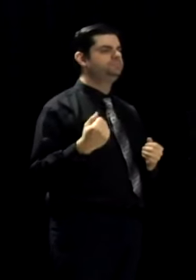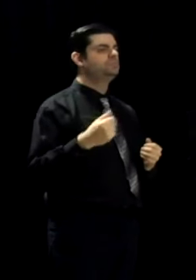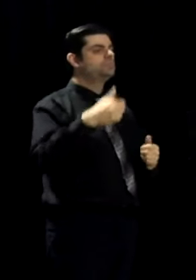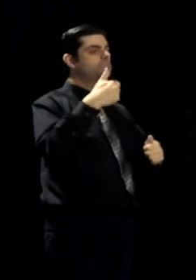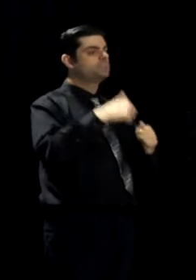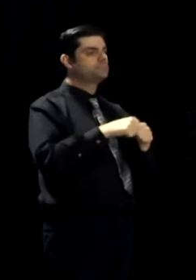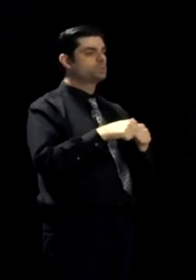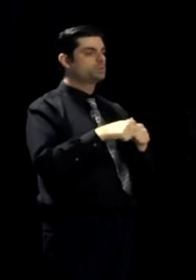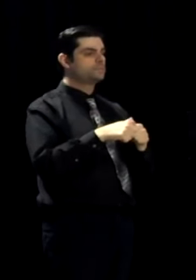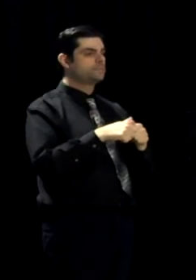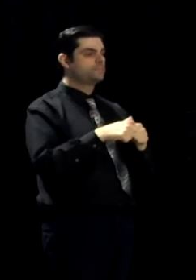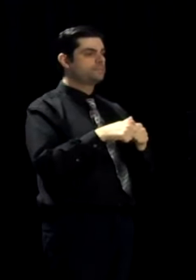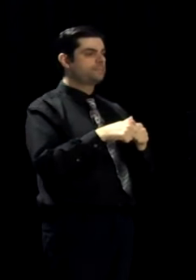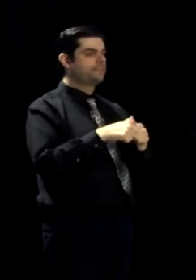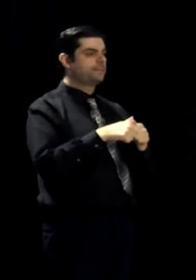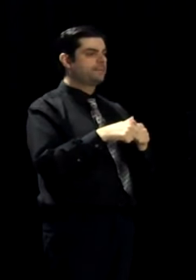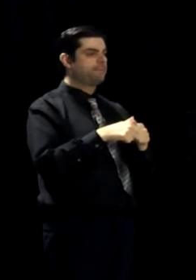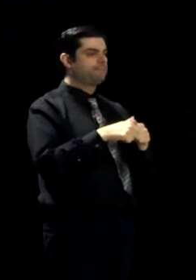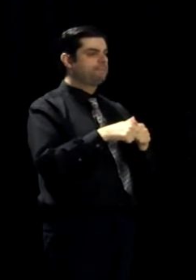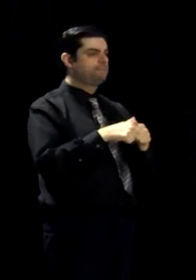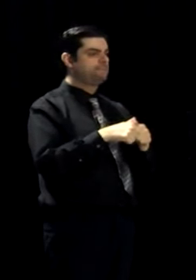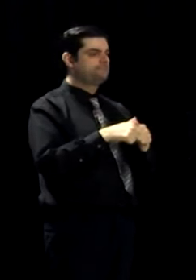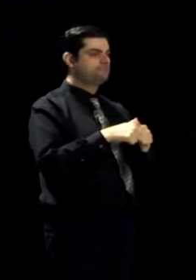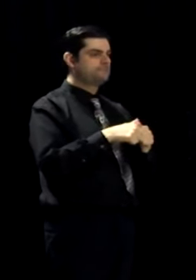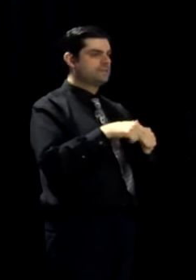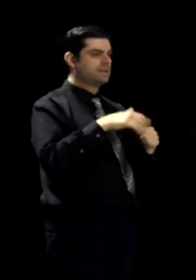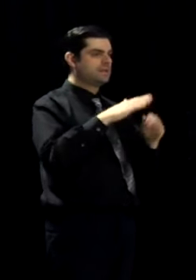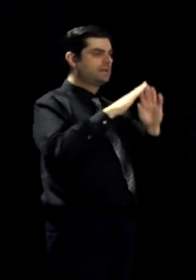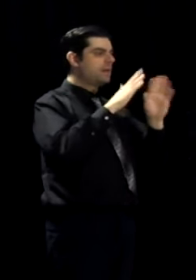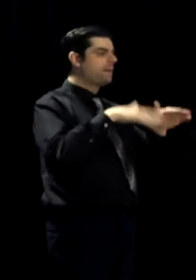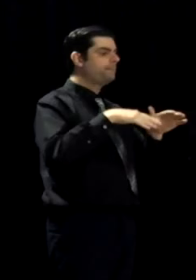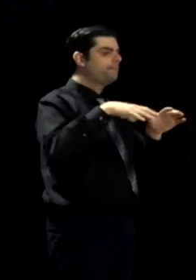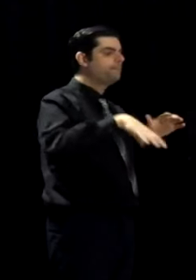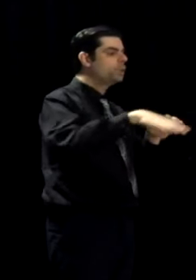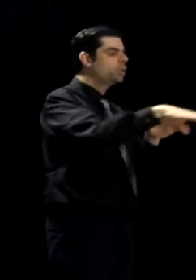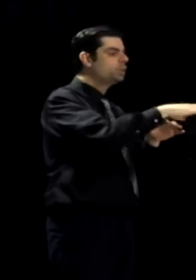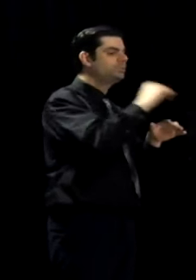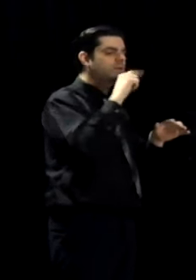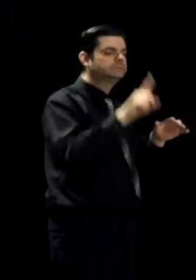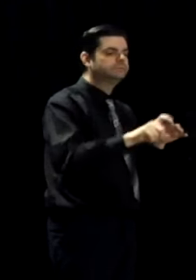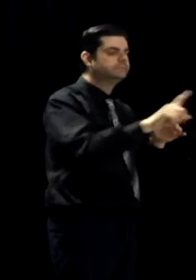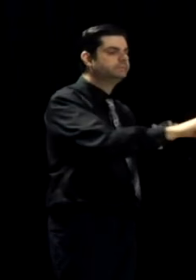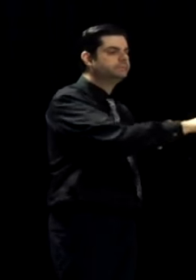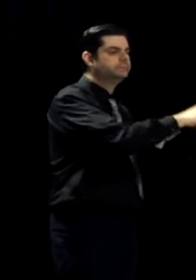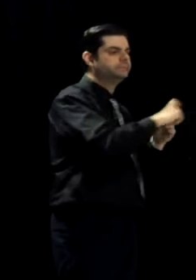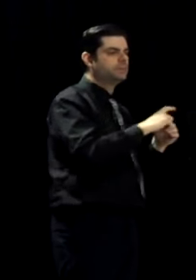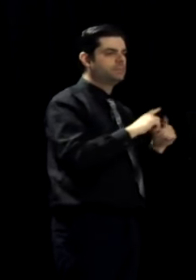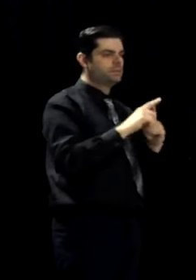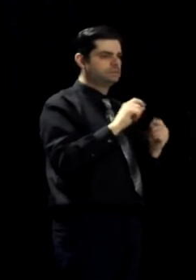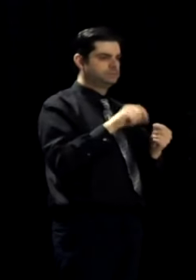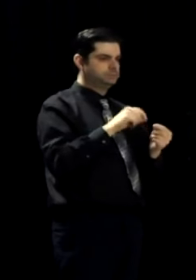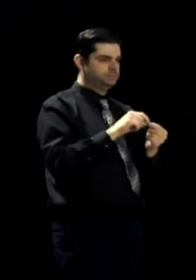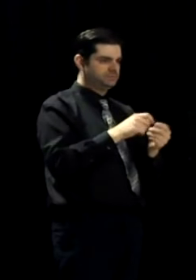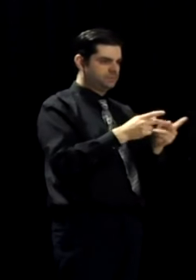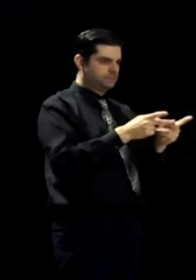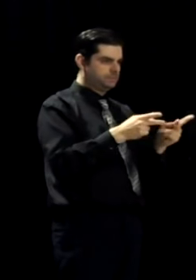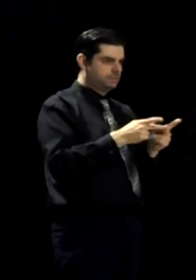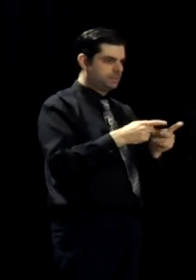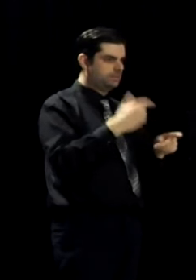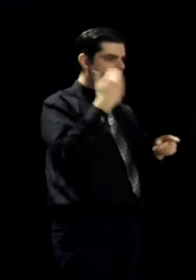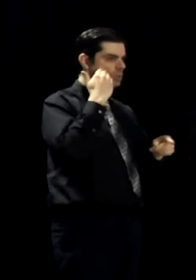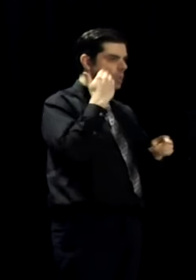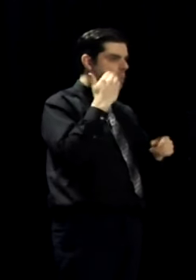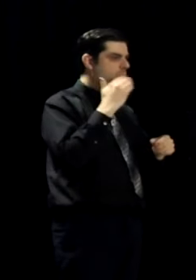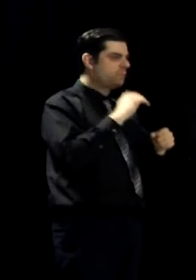neighborhoods. We're proactive testing areas that we know there's problems and where this virus is there. So when you